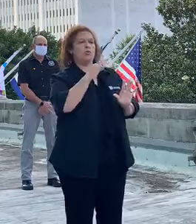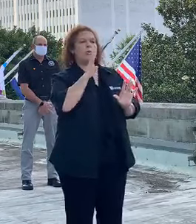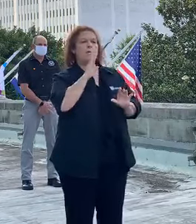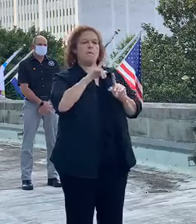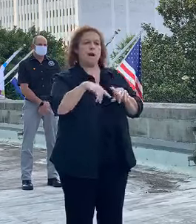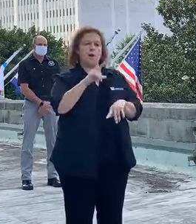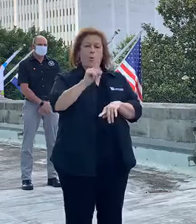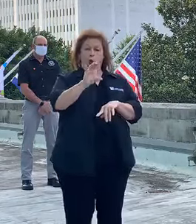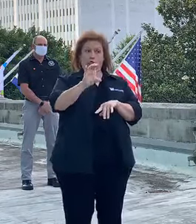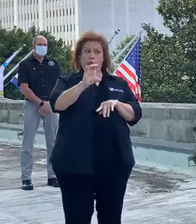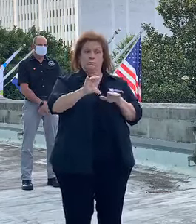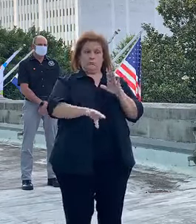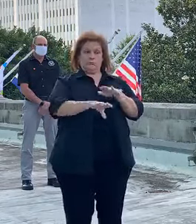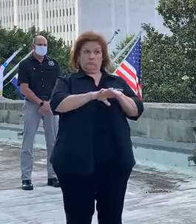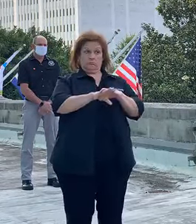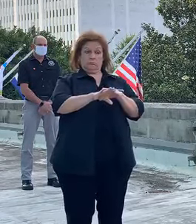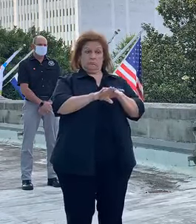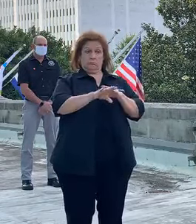100 cap,